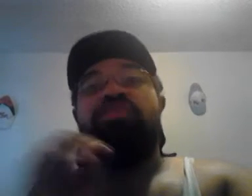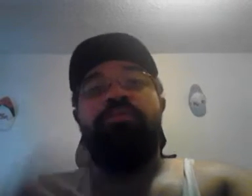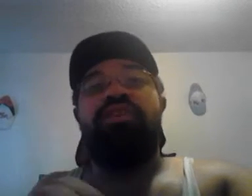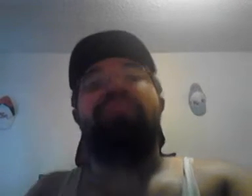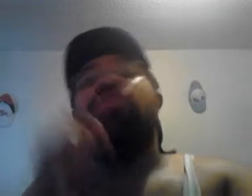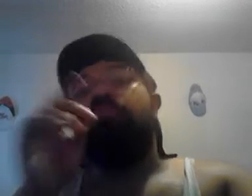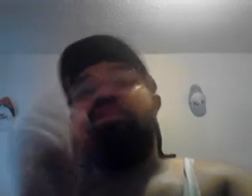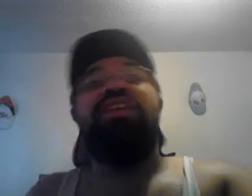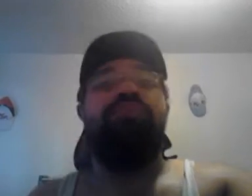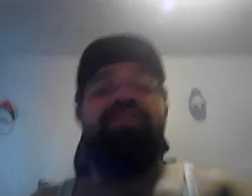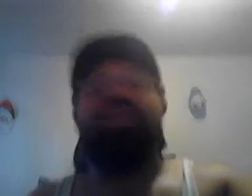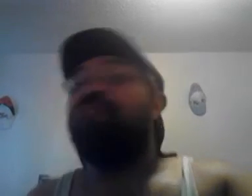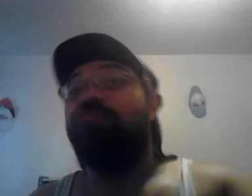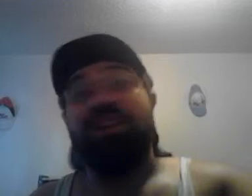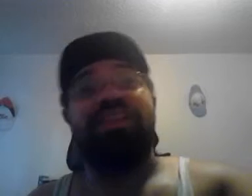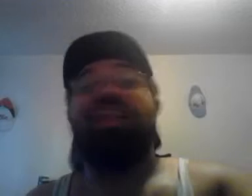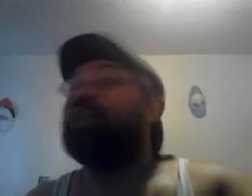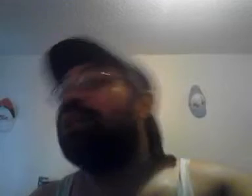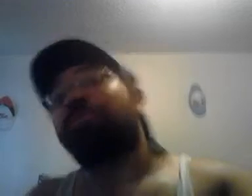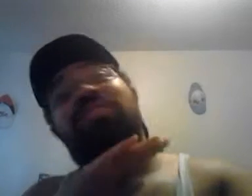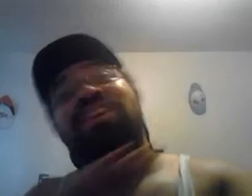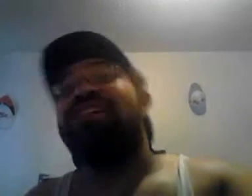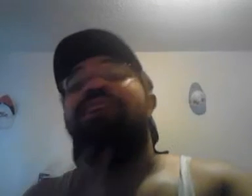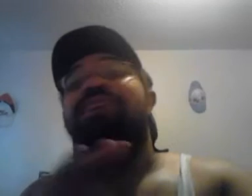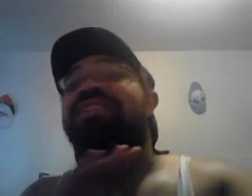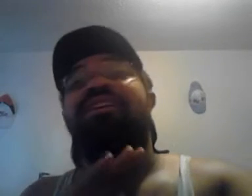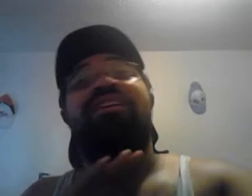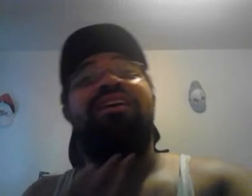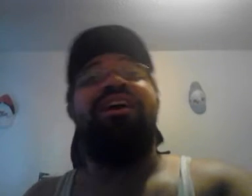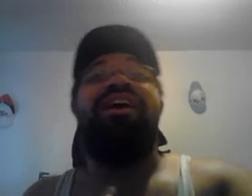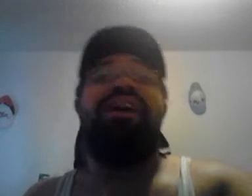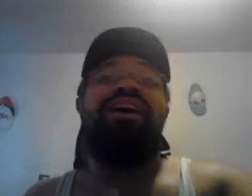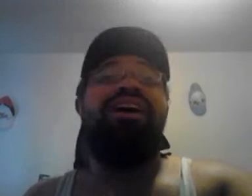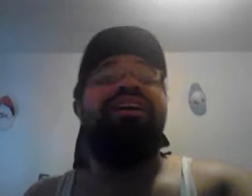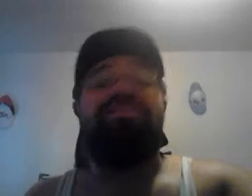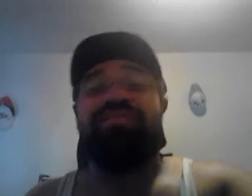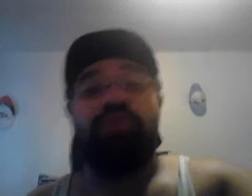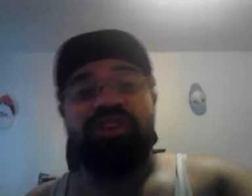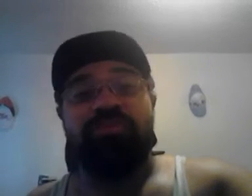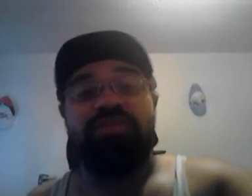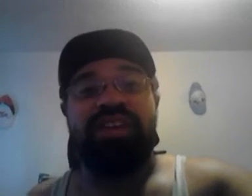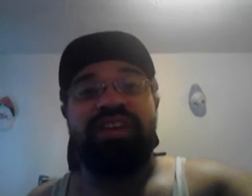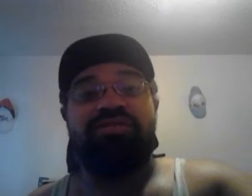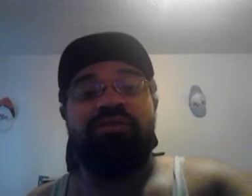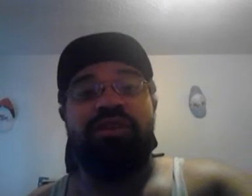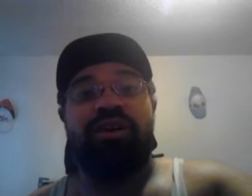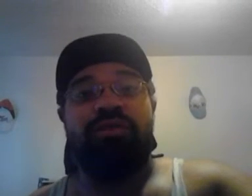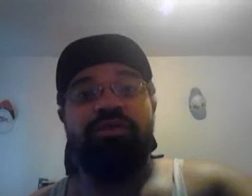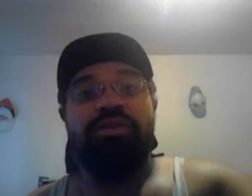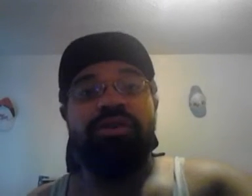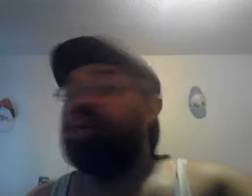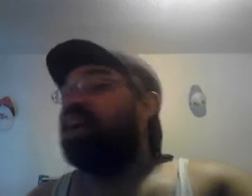book, put it in the book and read it. And I'm going to tell you, there's a lot of questionable things going on. And the